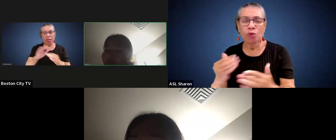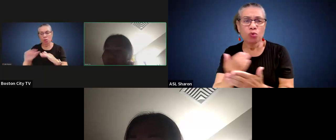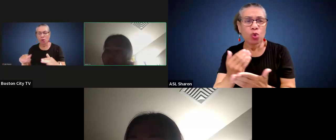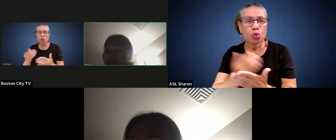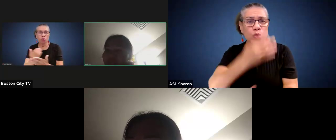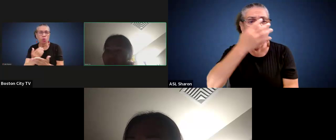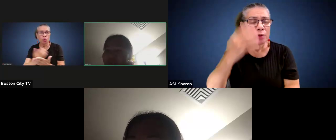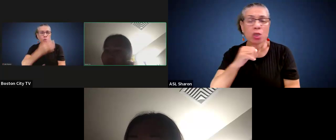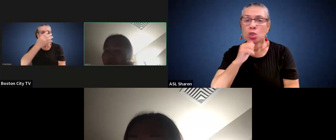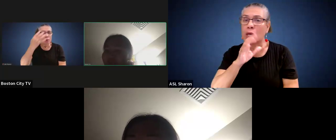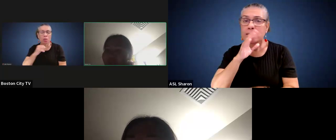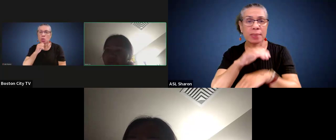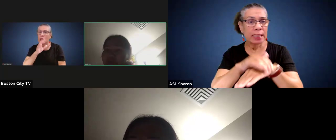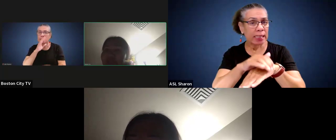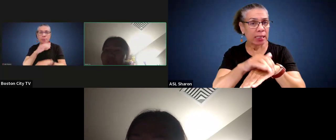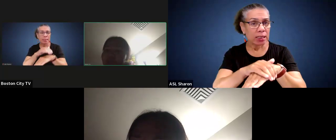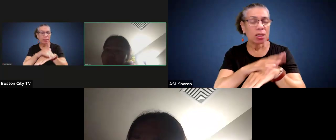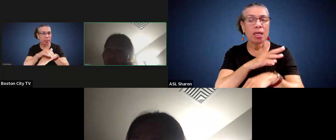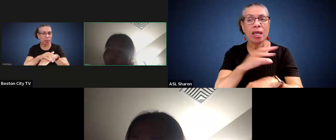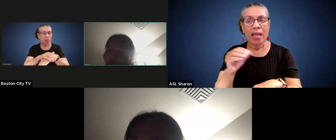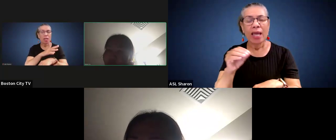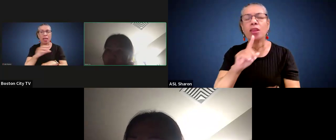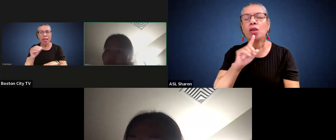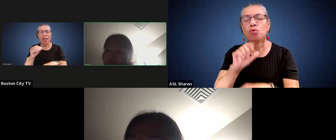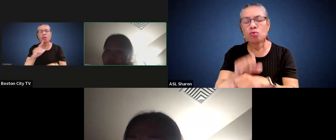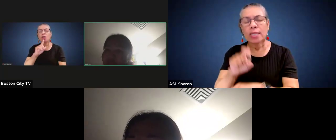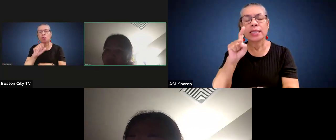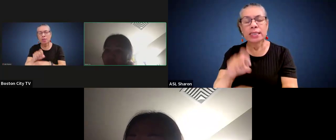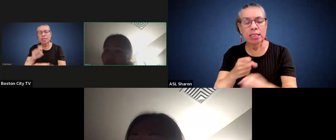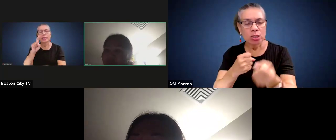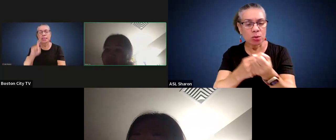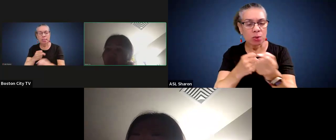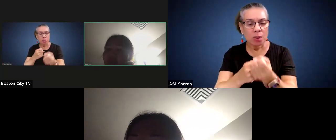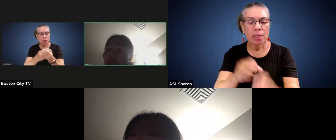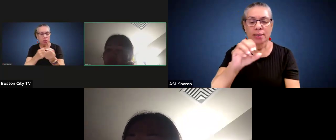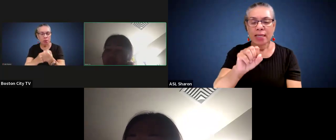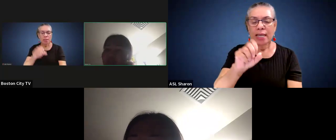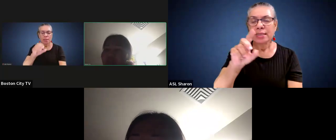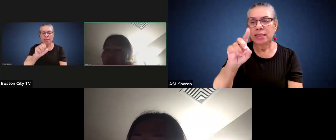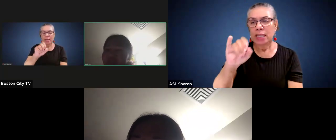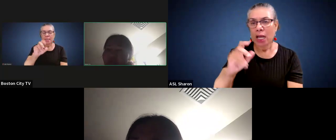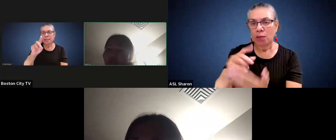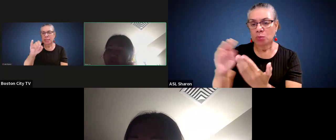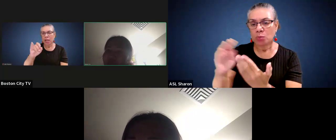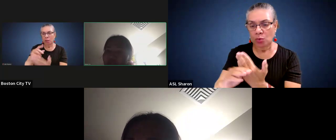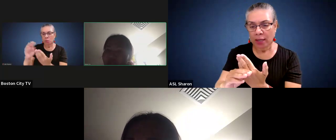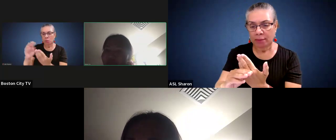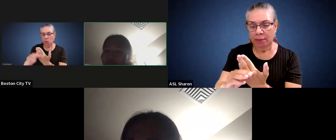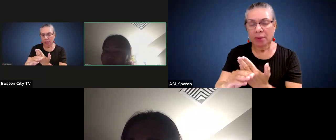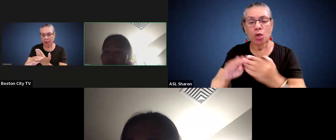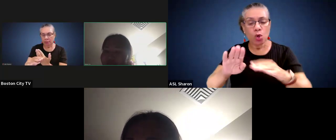speak any English and really need the support of the SDI program. Children is our future